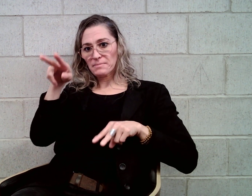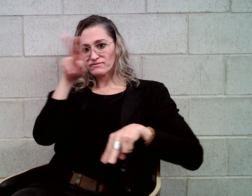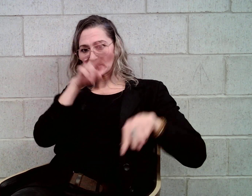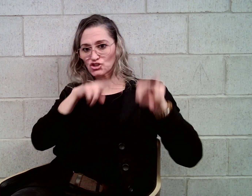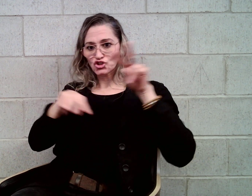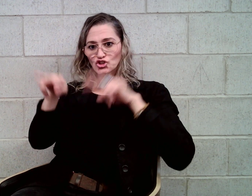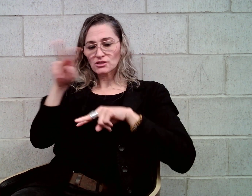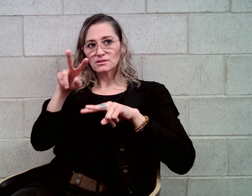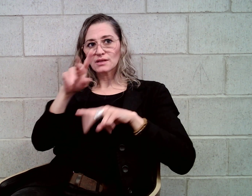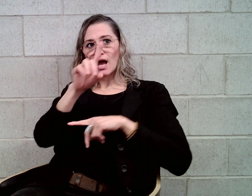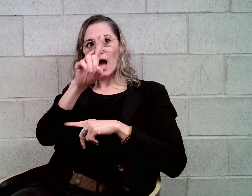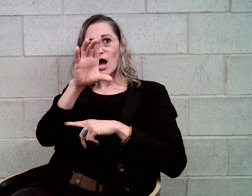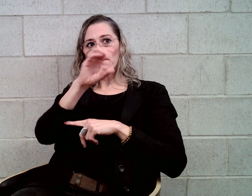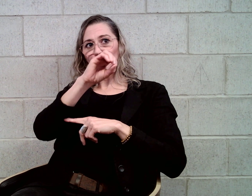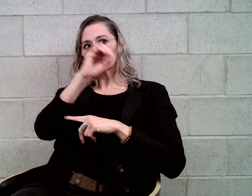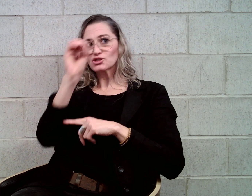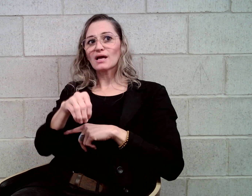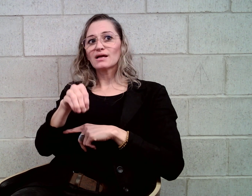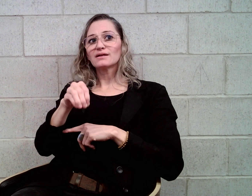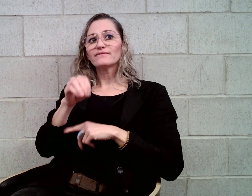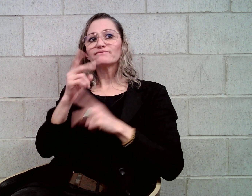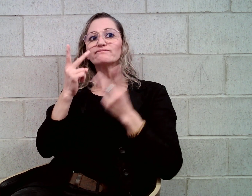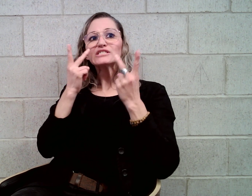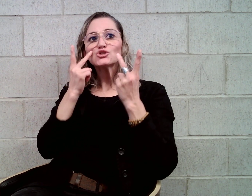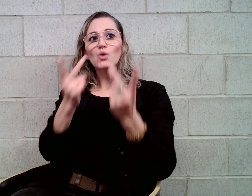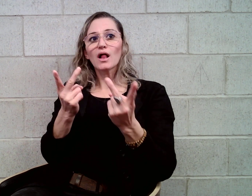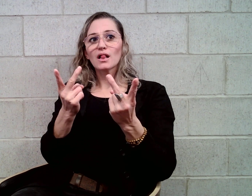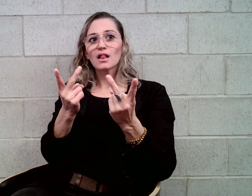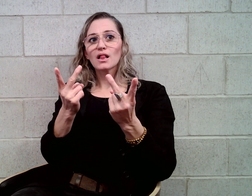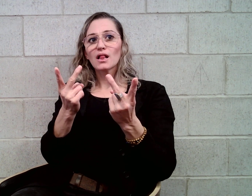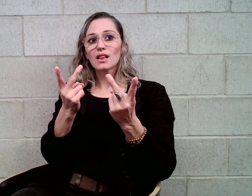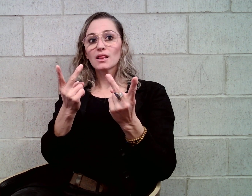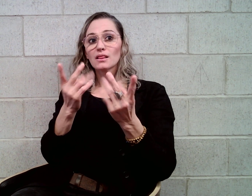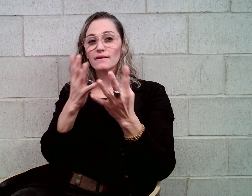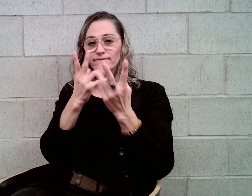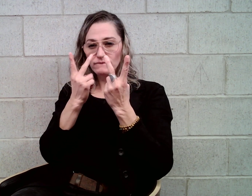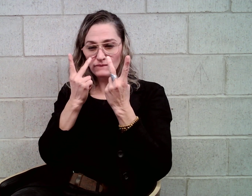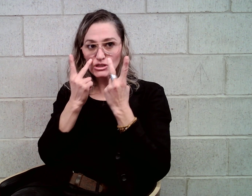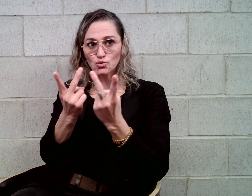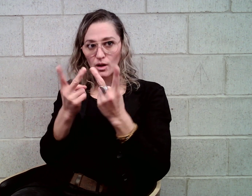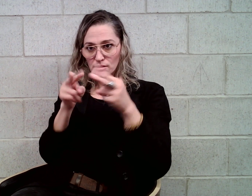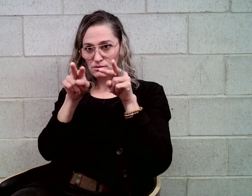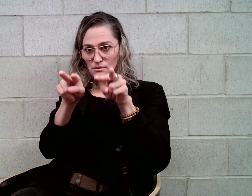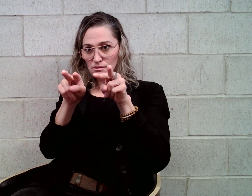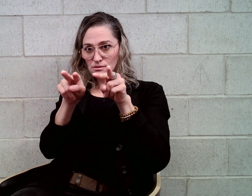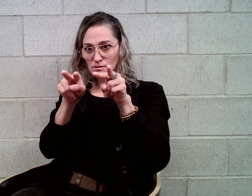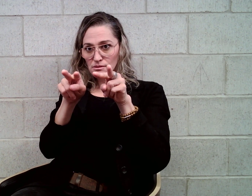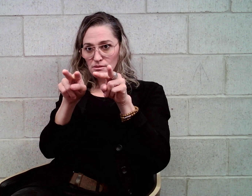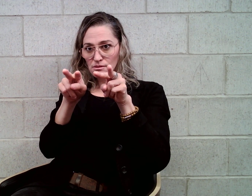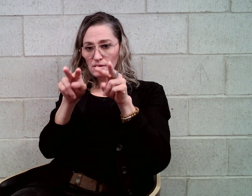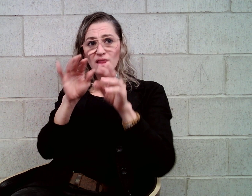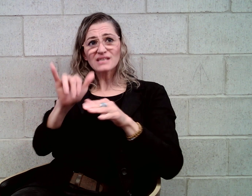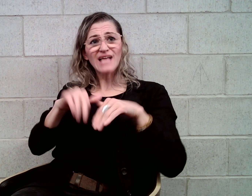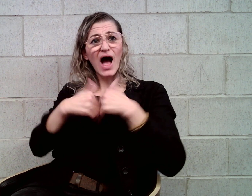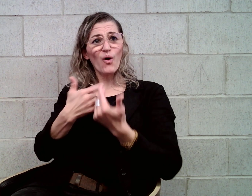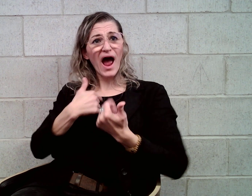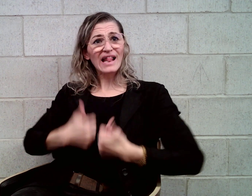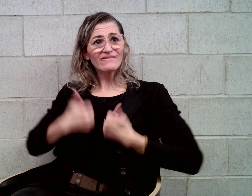So my observation is 100% visual. So I attend very